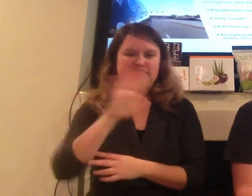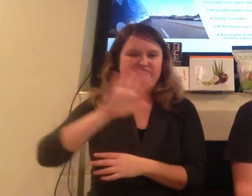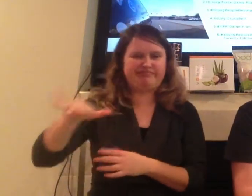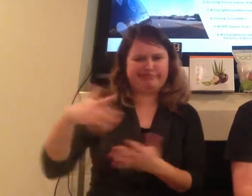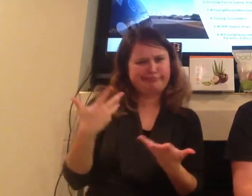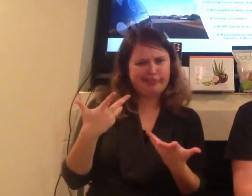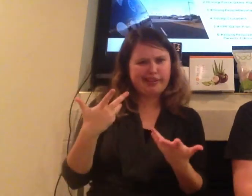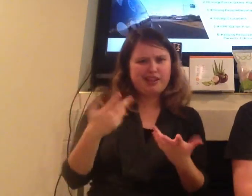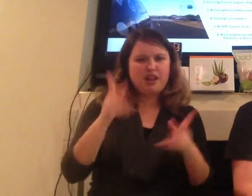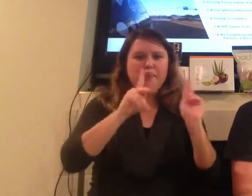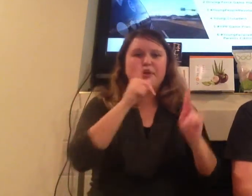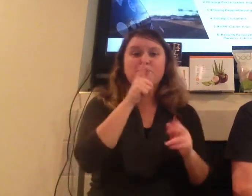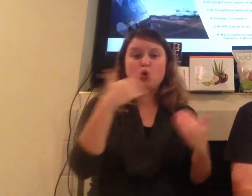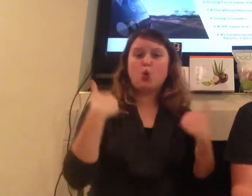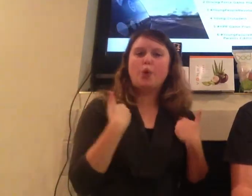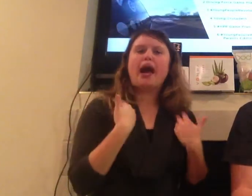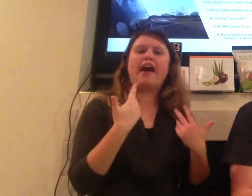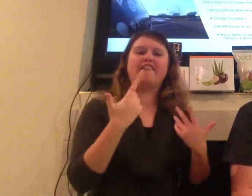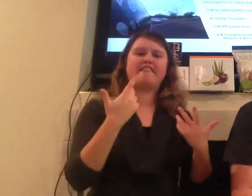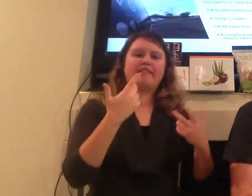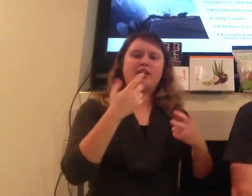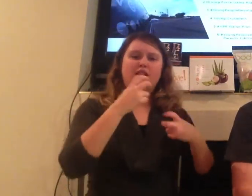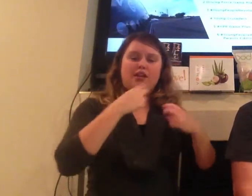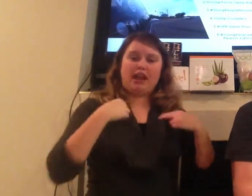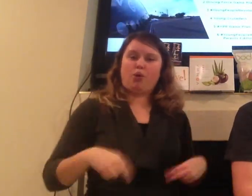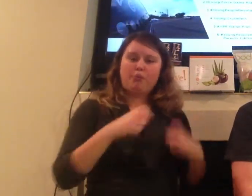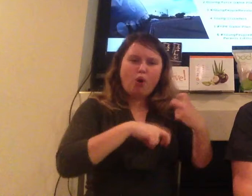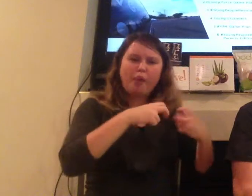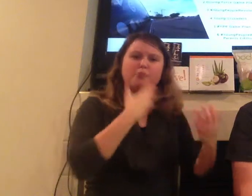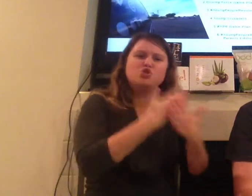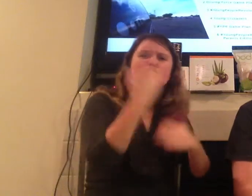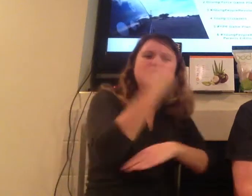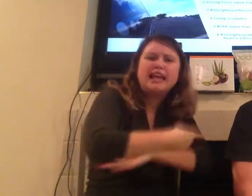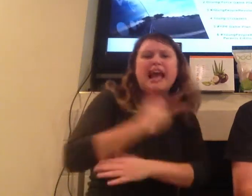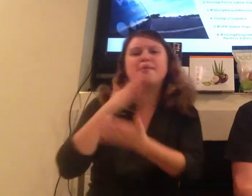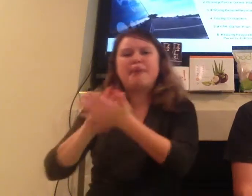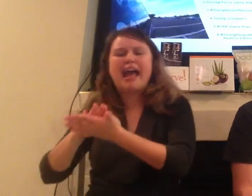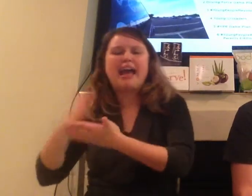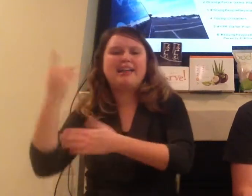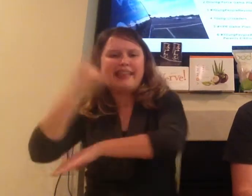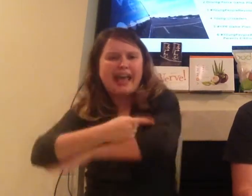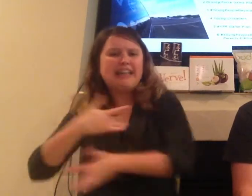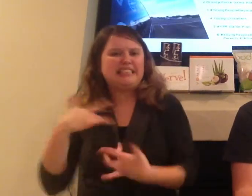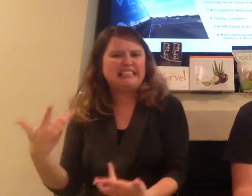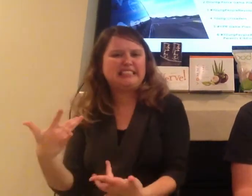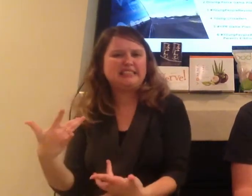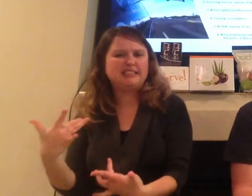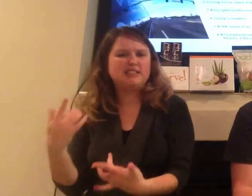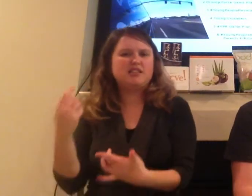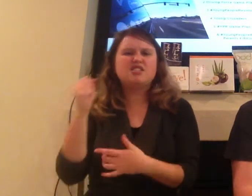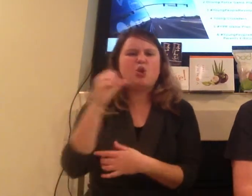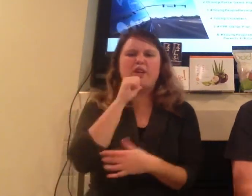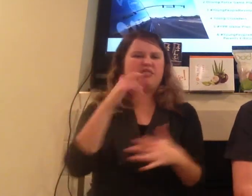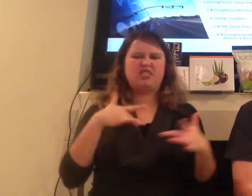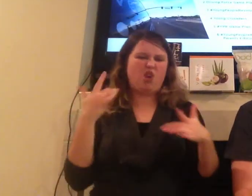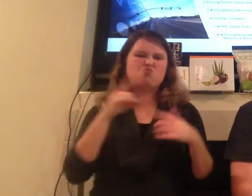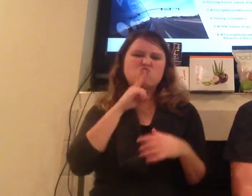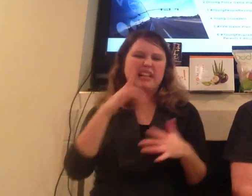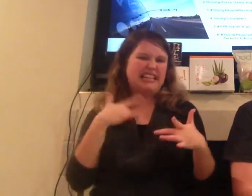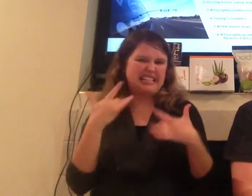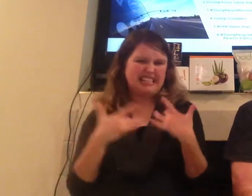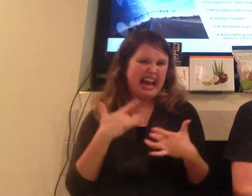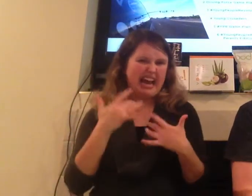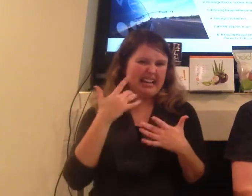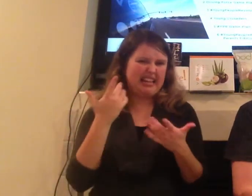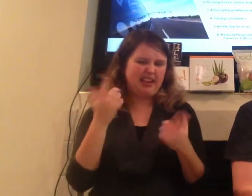who have health problems, they have good days and bad days. So I wasn't too excited at that point, but the next